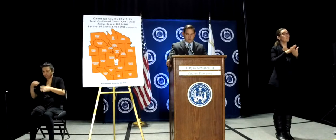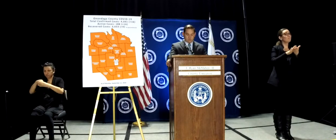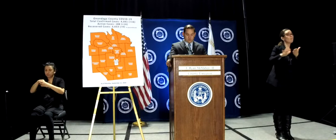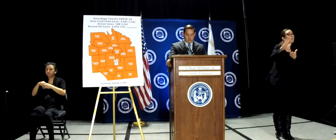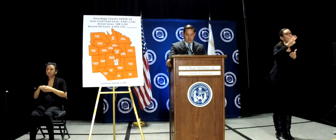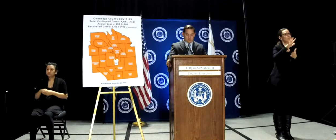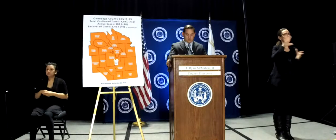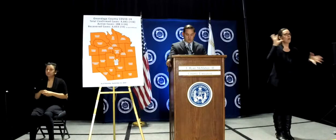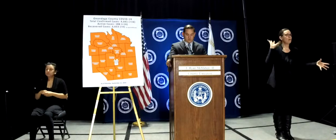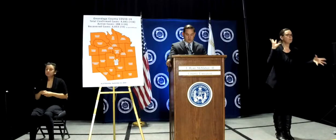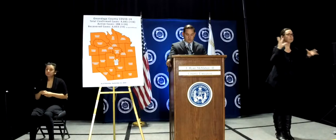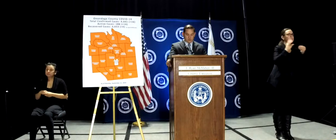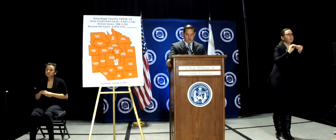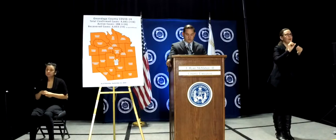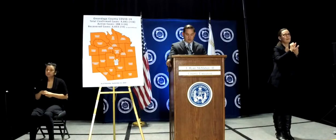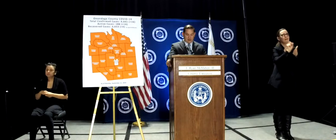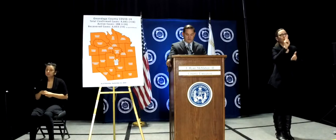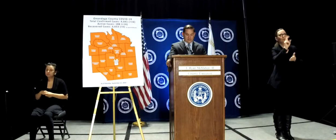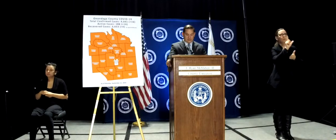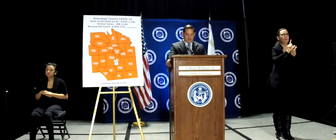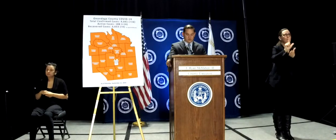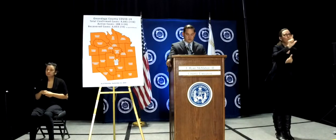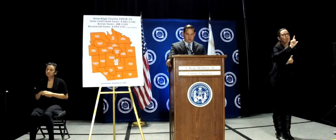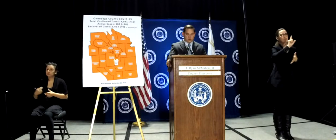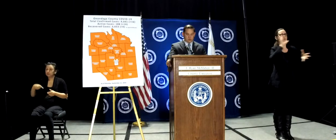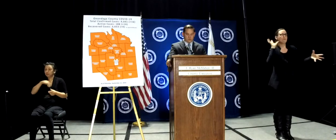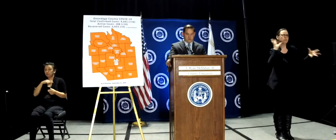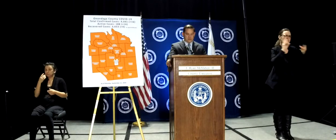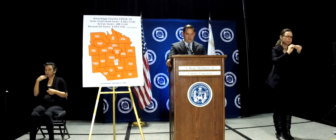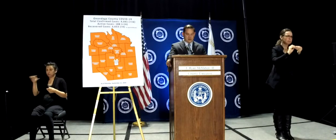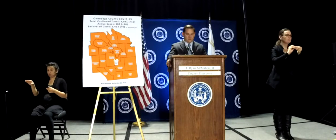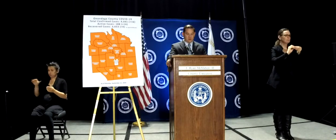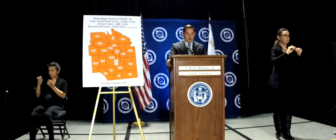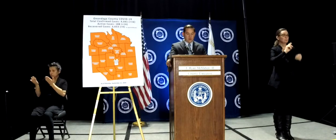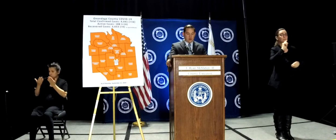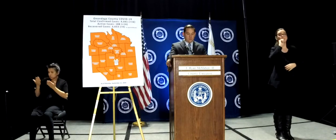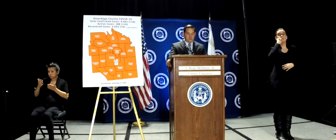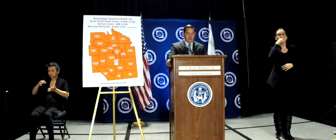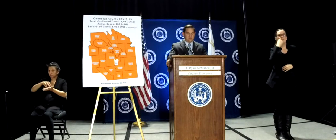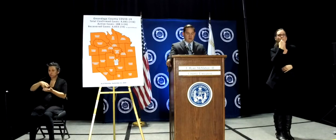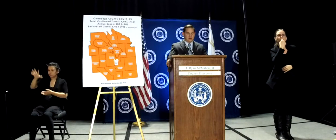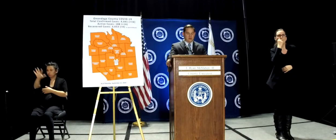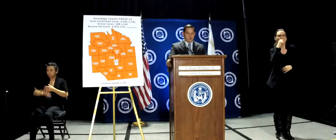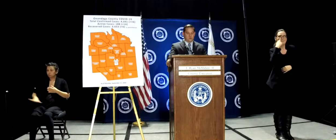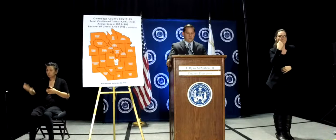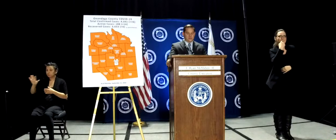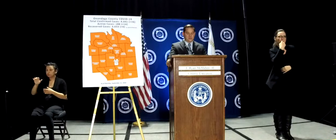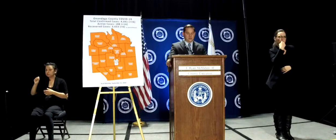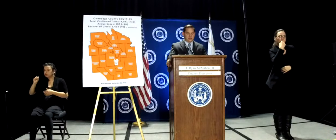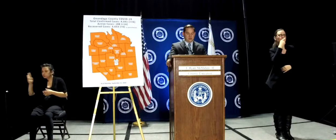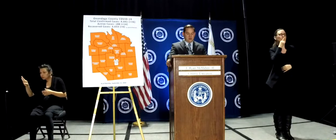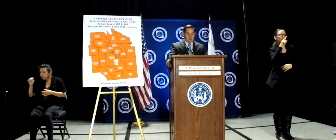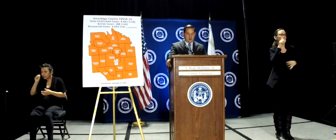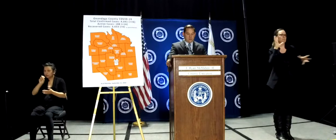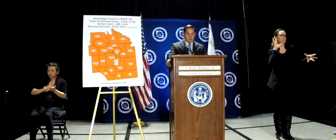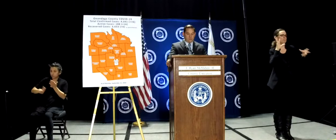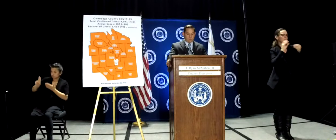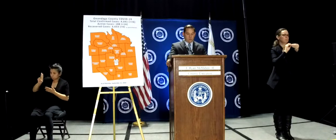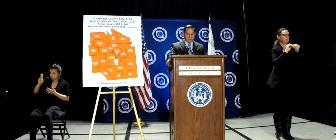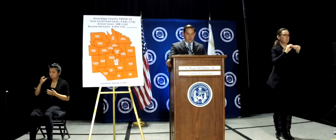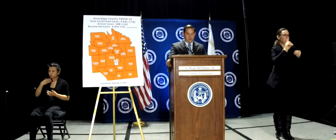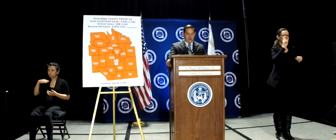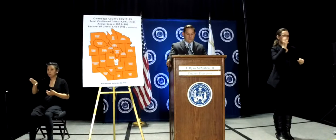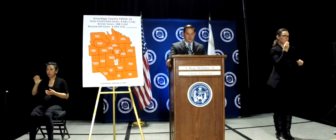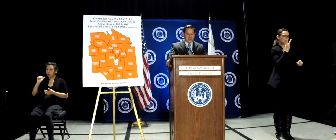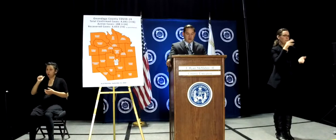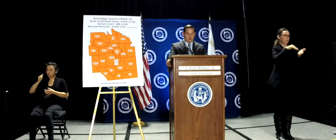our initiatives are now using the saliva tests. So Syracuse, ESF, Upstate Medical, and OCC performed